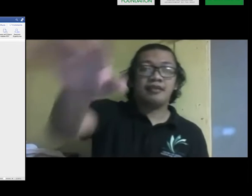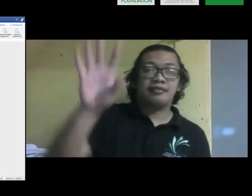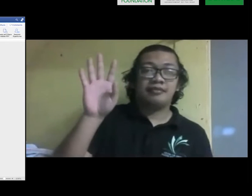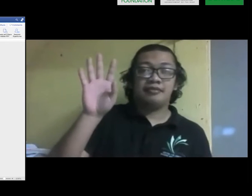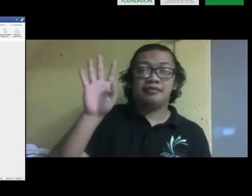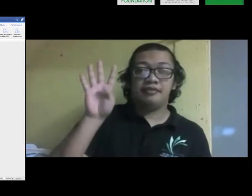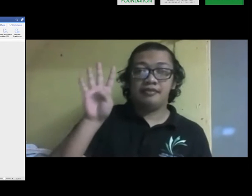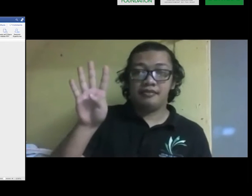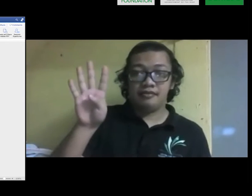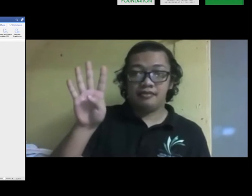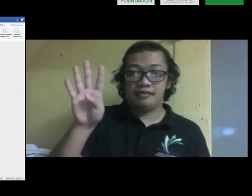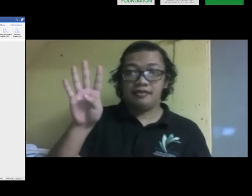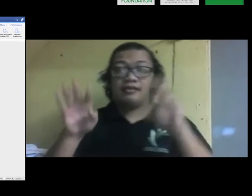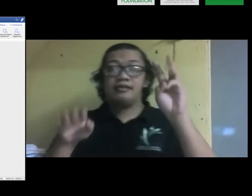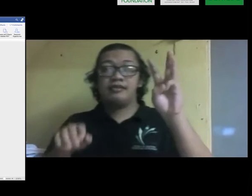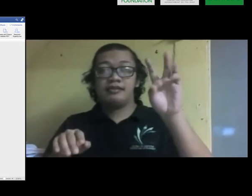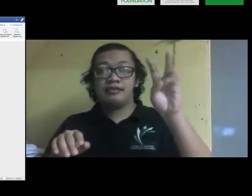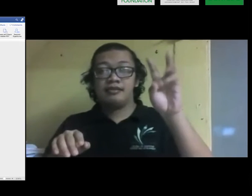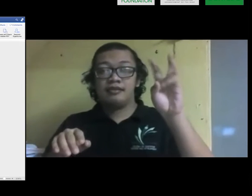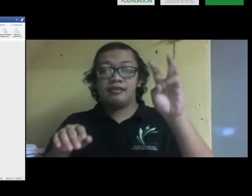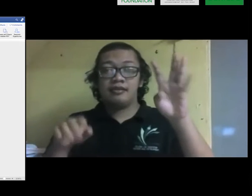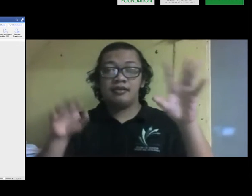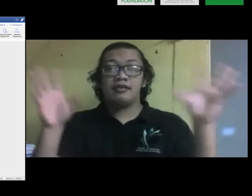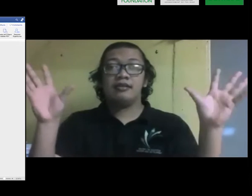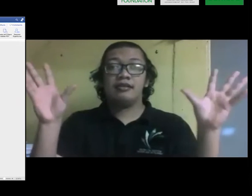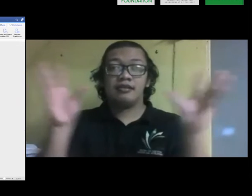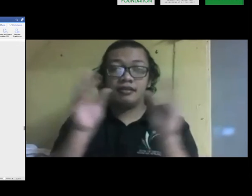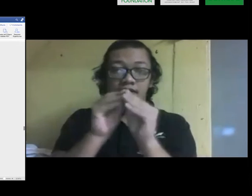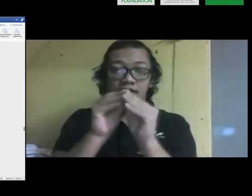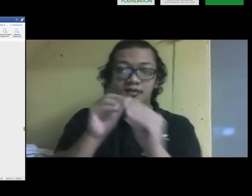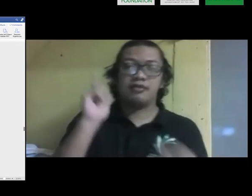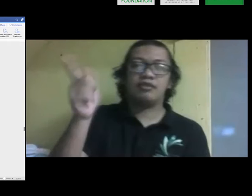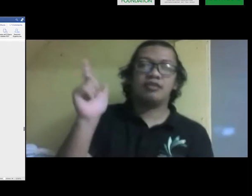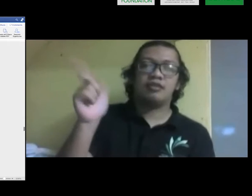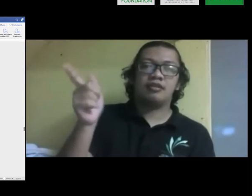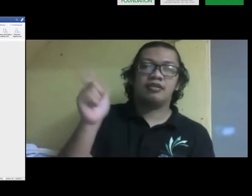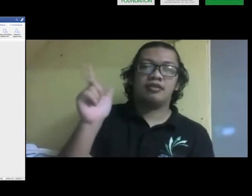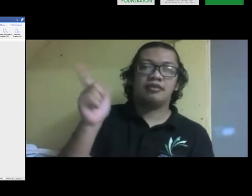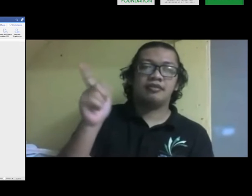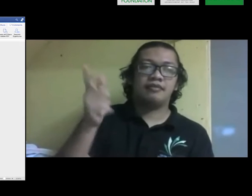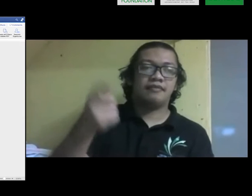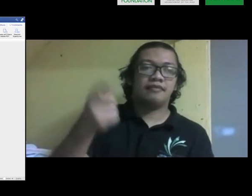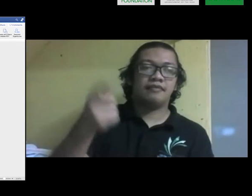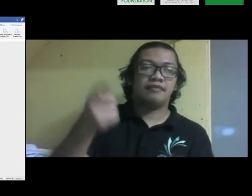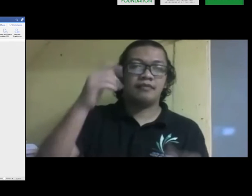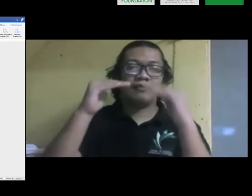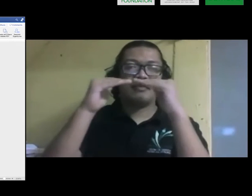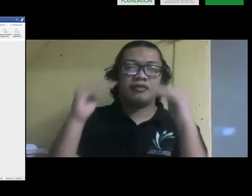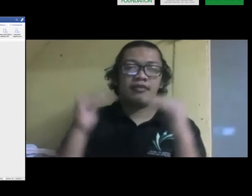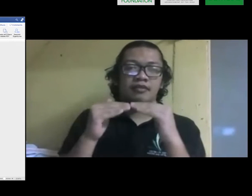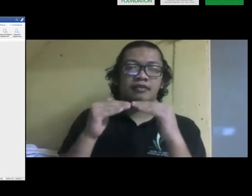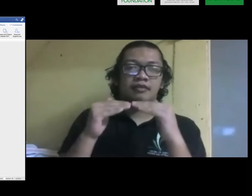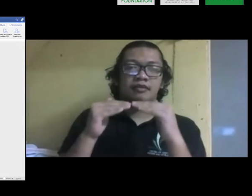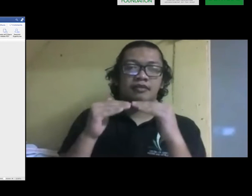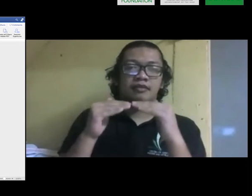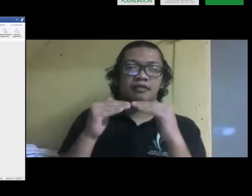equals. okay, Hold on. 4, 16, together, altogether 20. 20. So